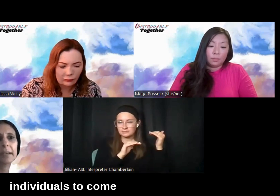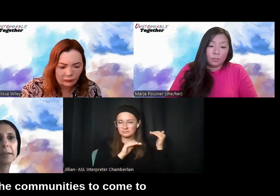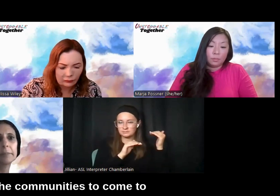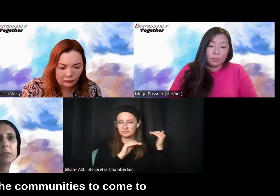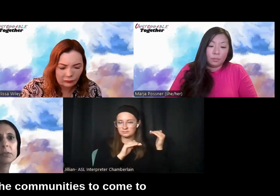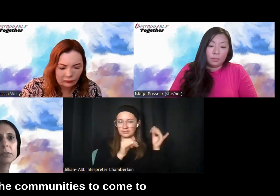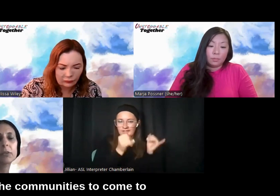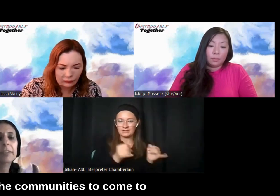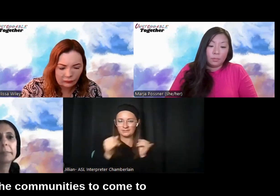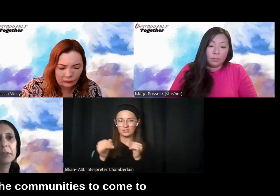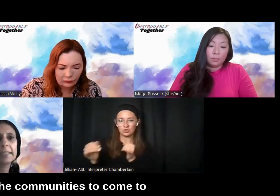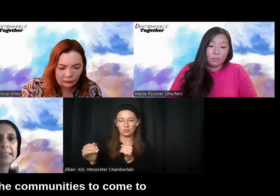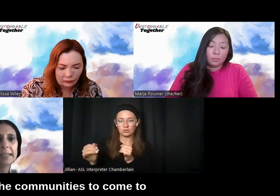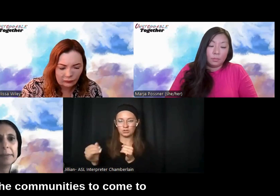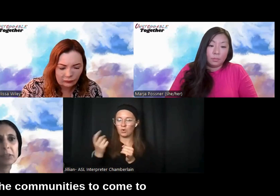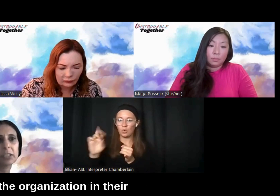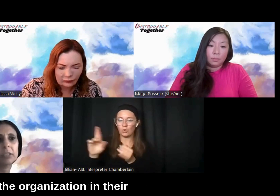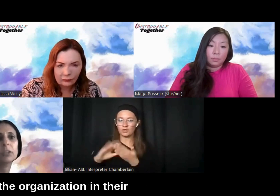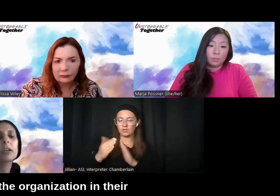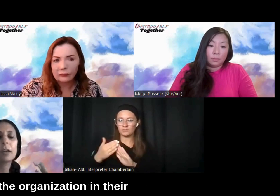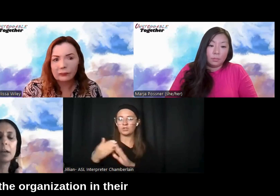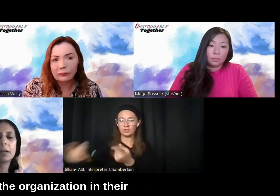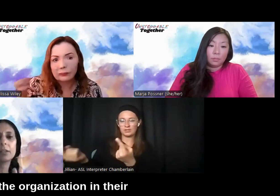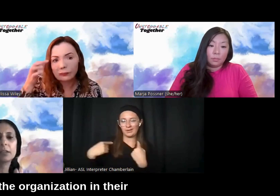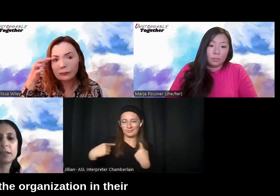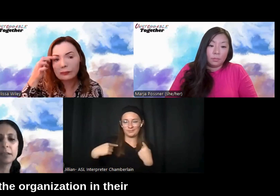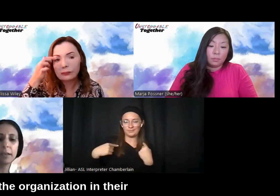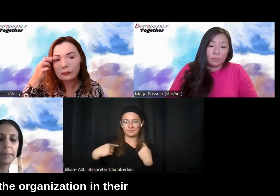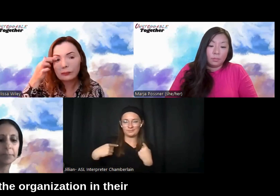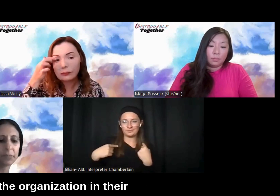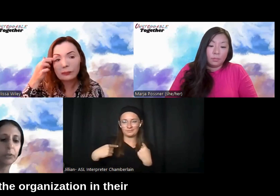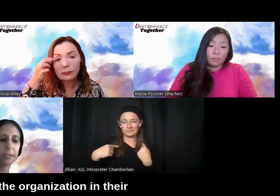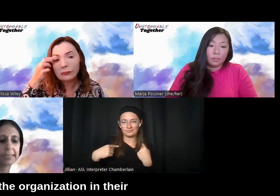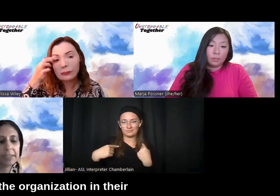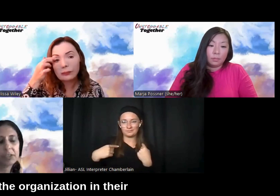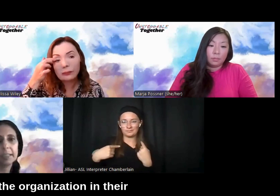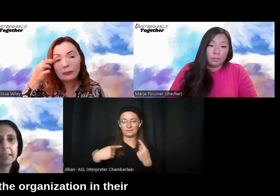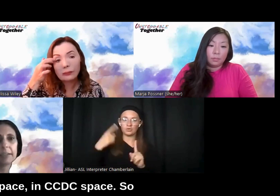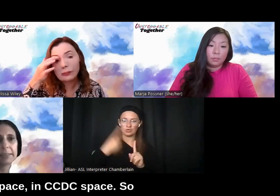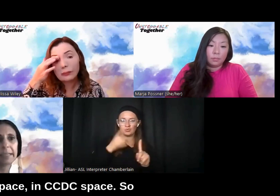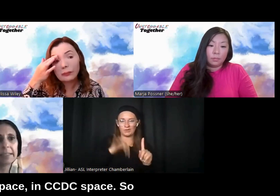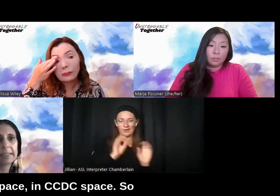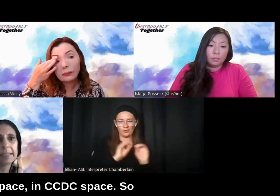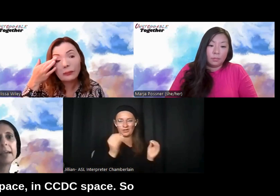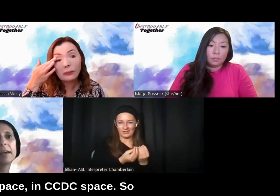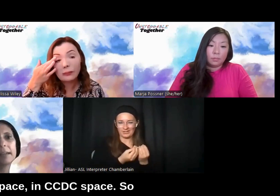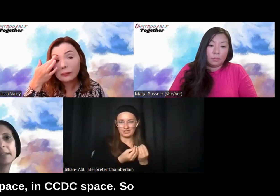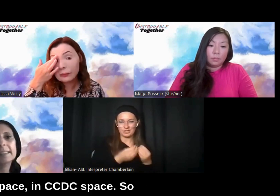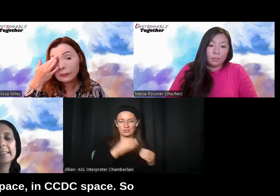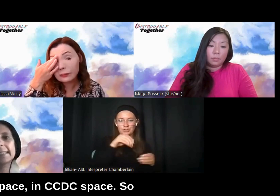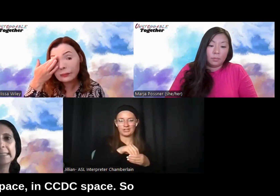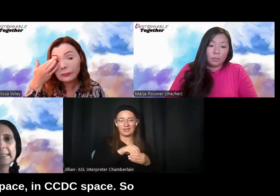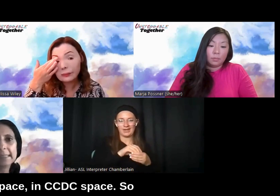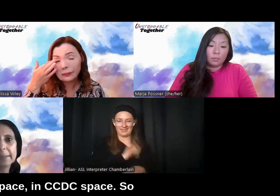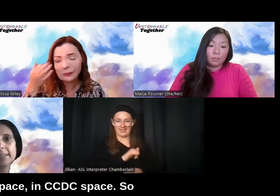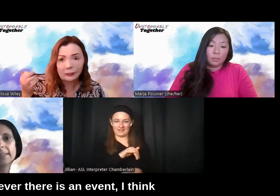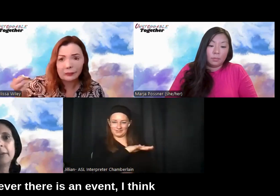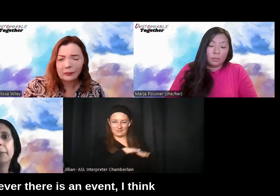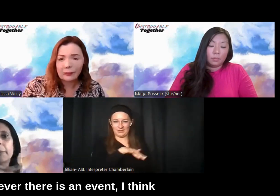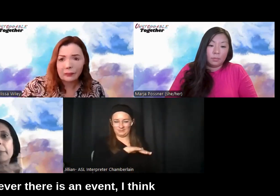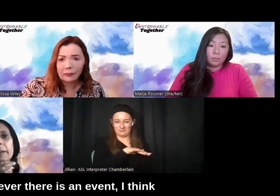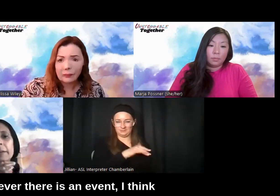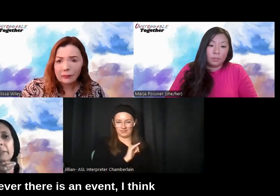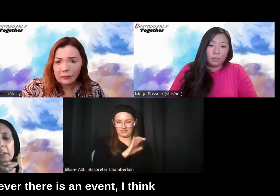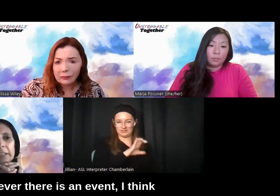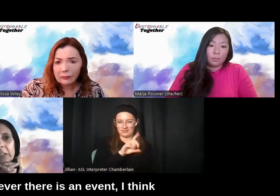individuals to come, or the communities to come to the organization in their space, in CCDC space.